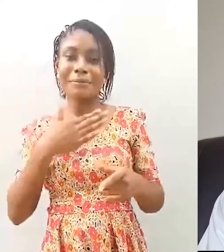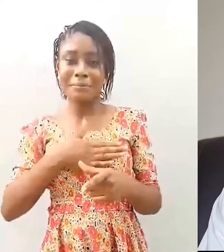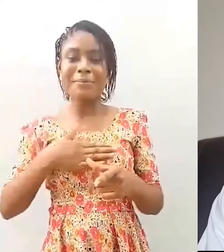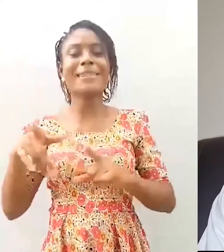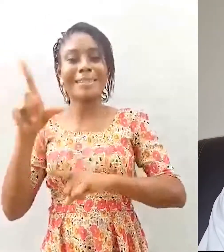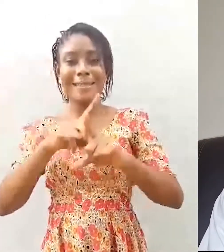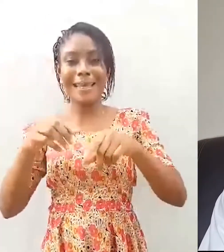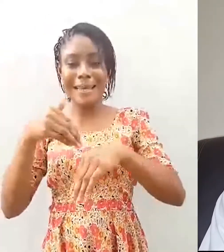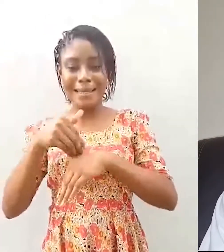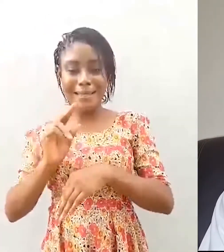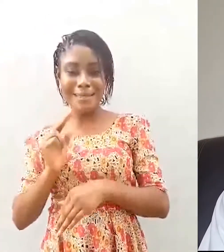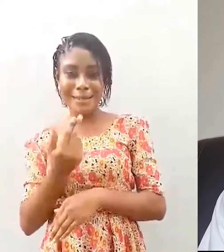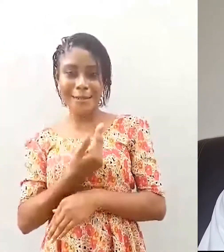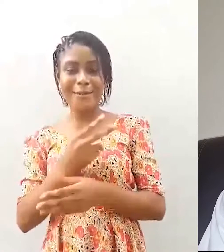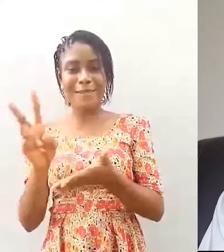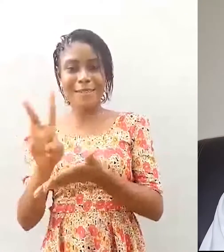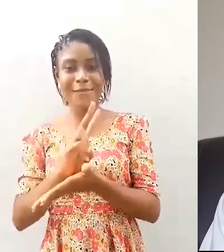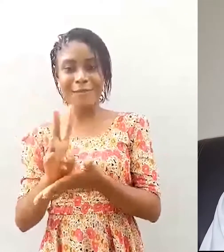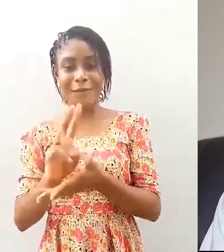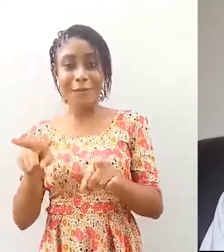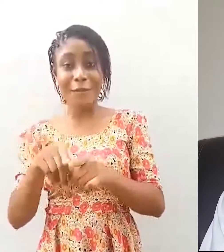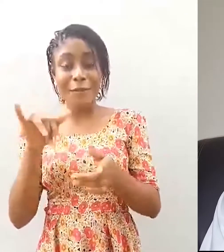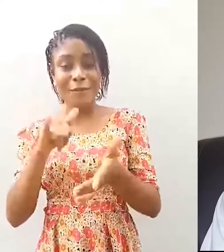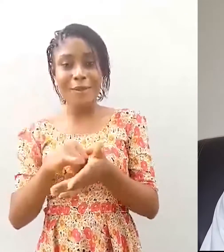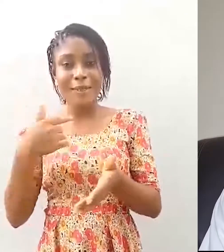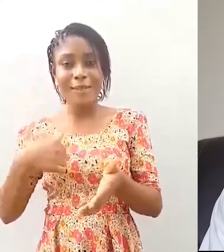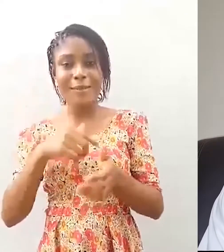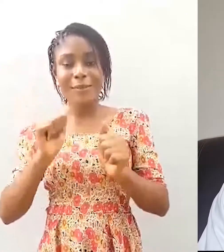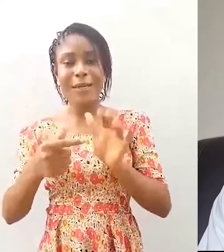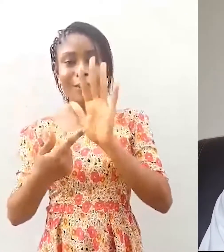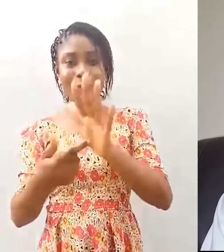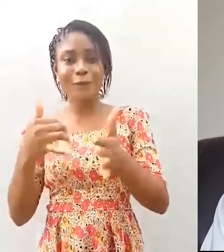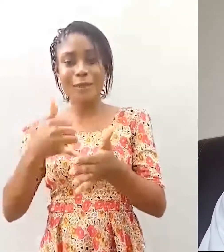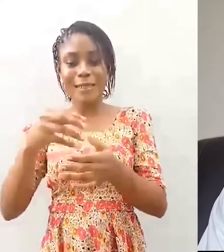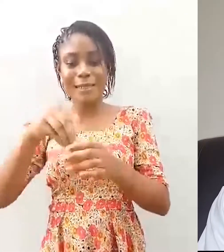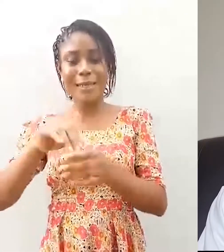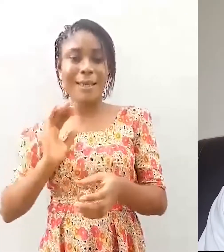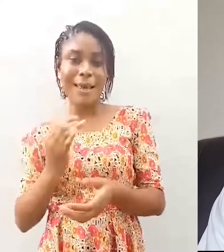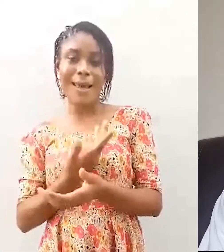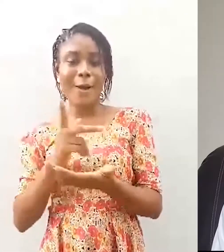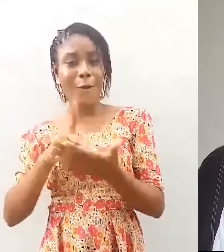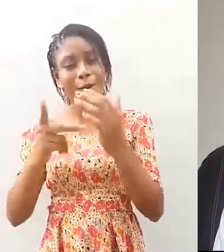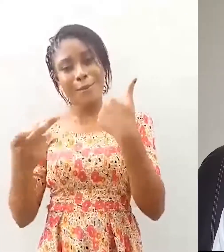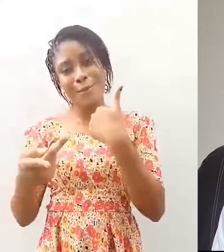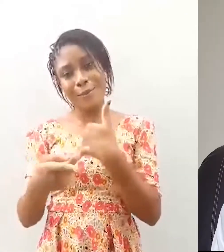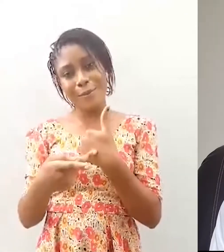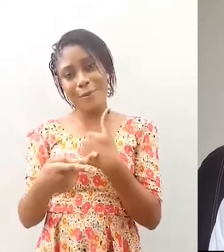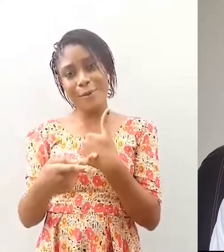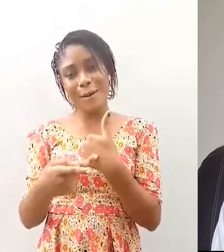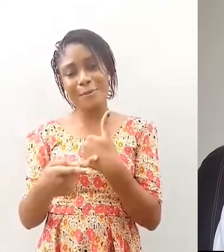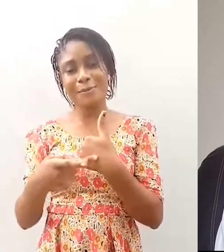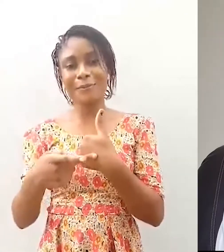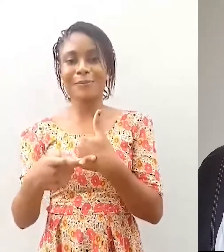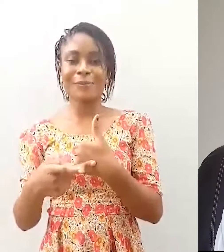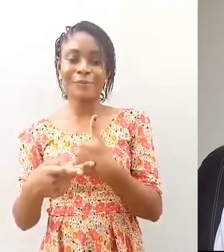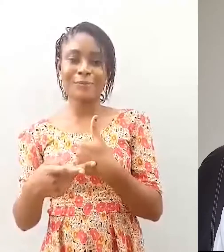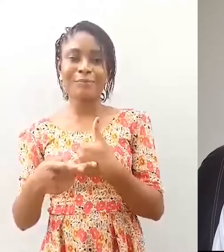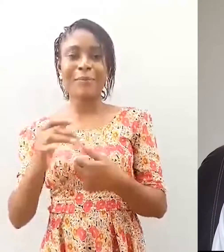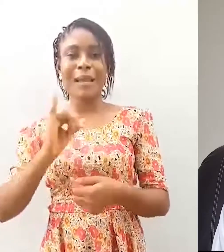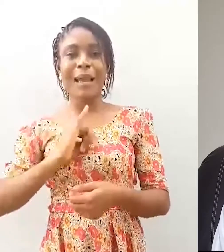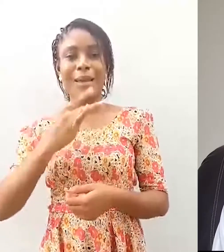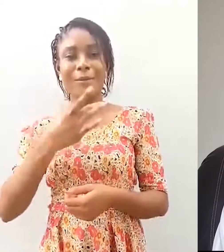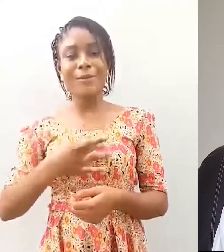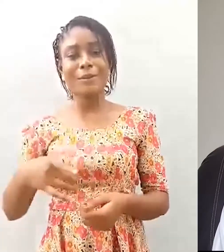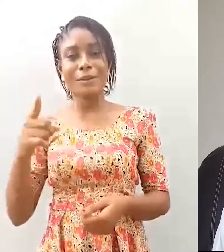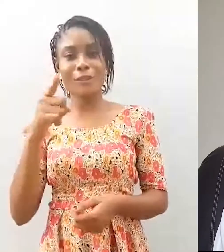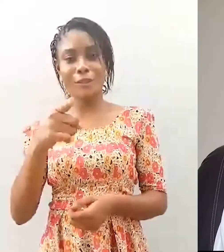would show it on our program, and many other expressions that we're going to be seeing. I wish you a